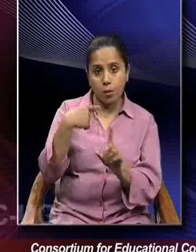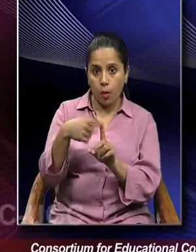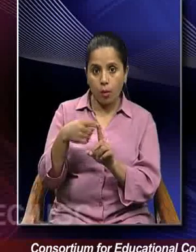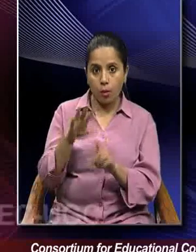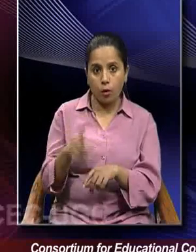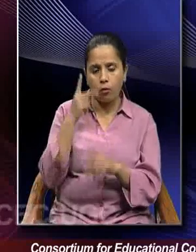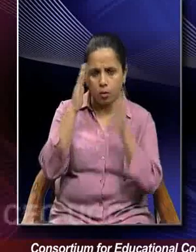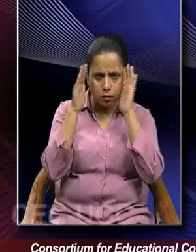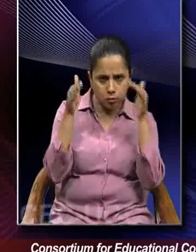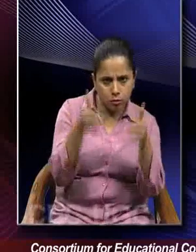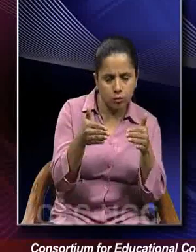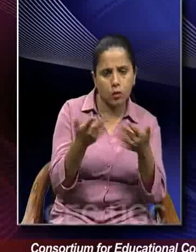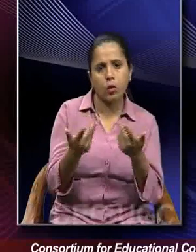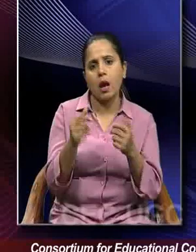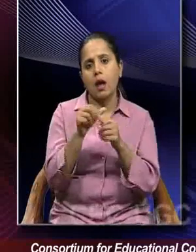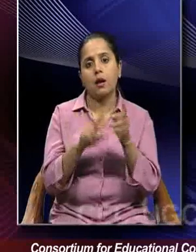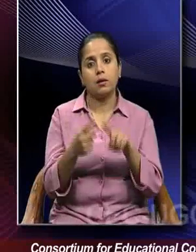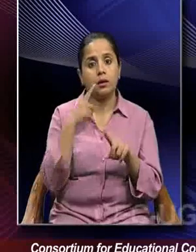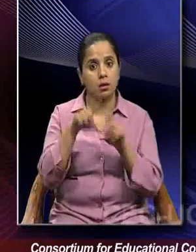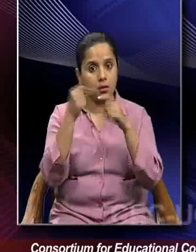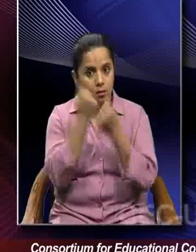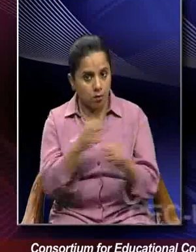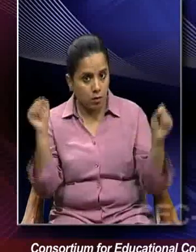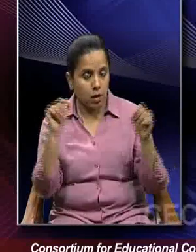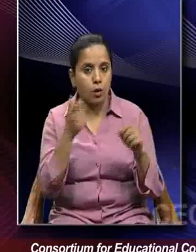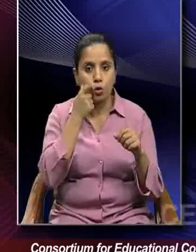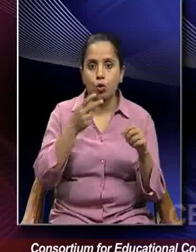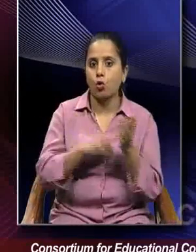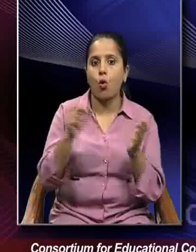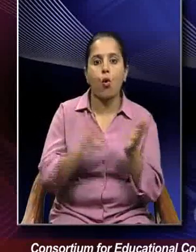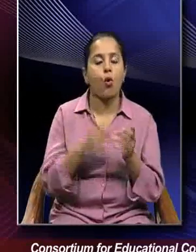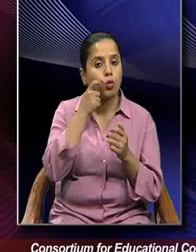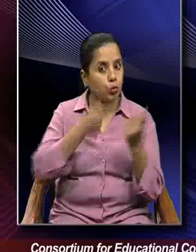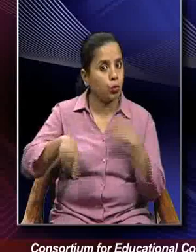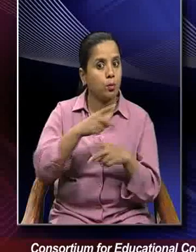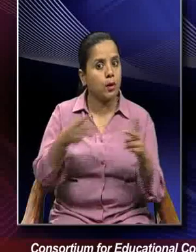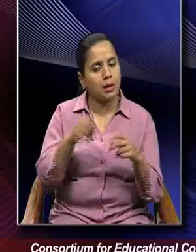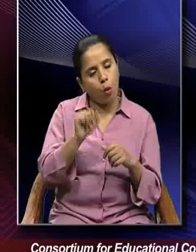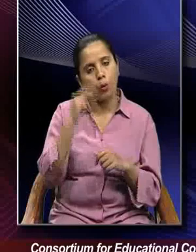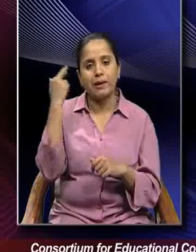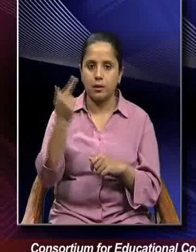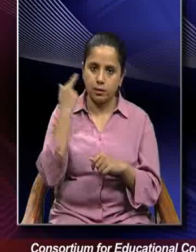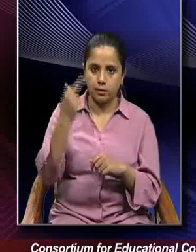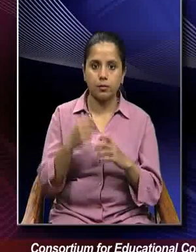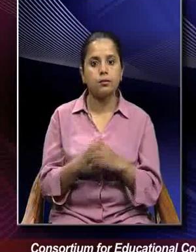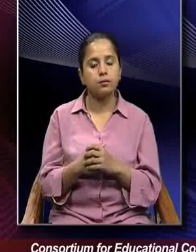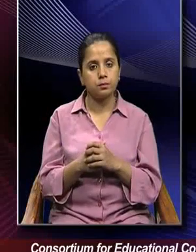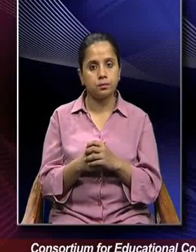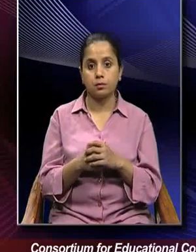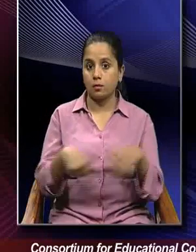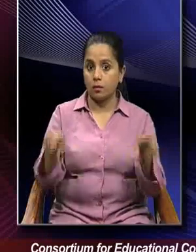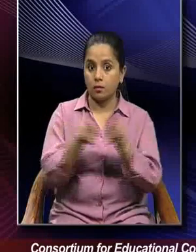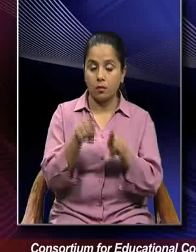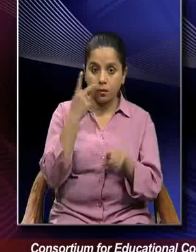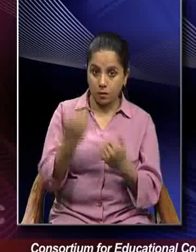being narrow, for being anti-democratic, and for being non-humanist in its use of reason. And also